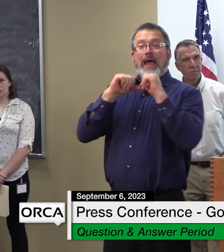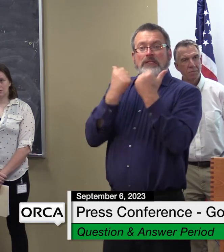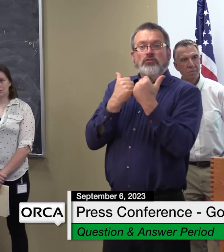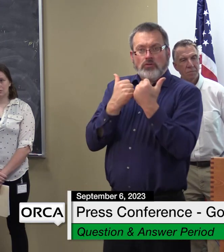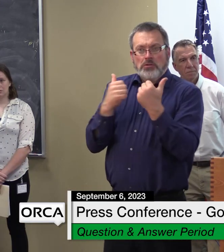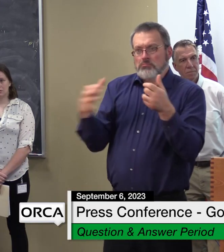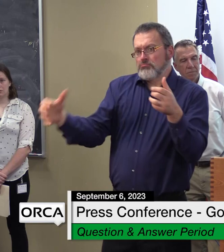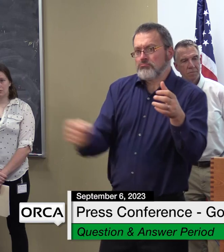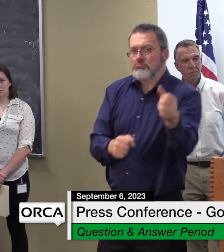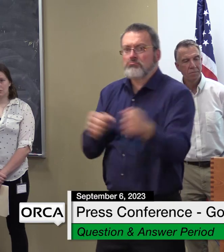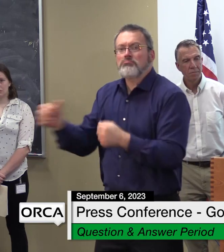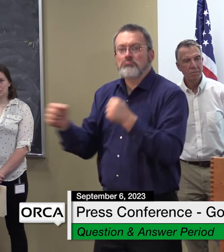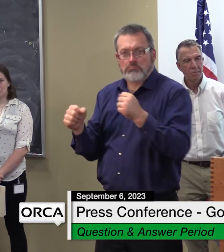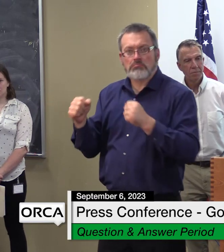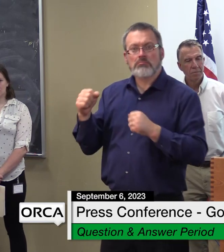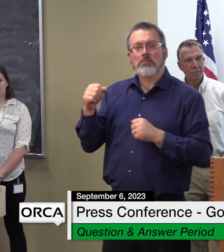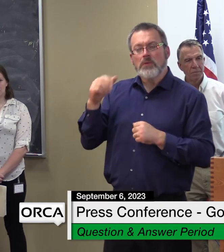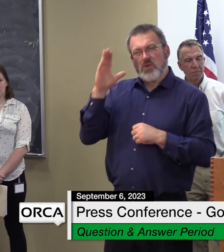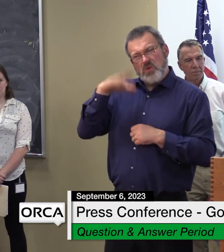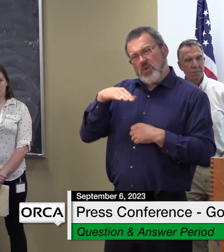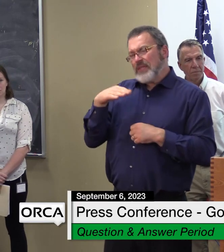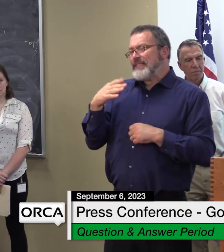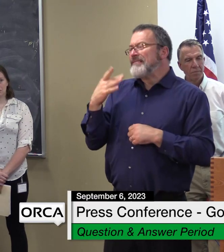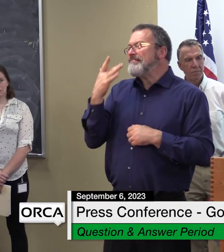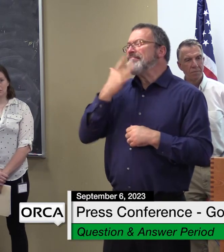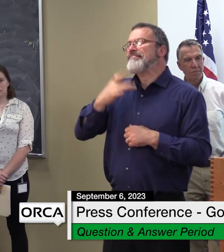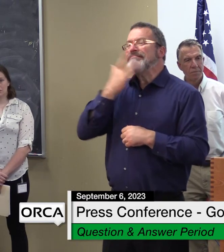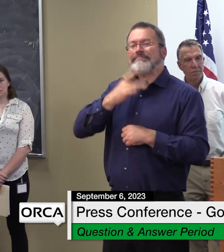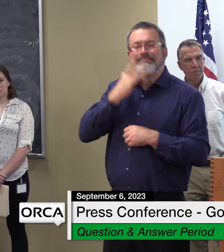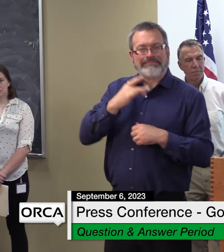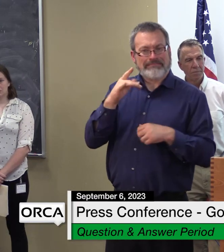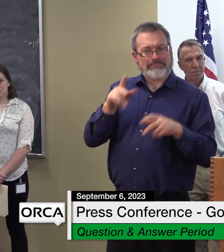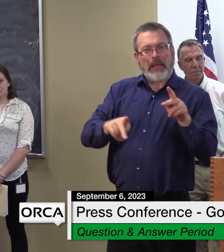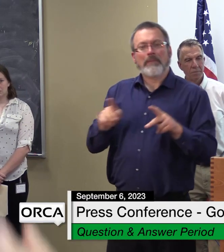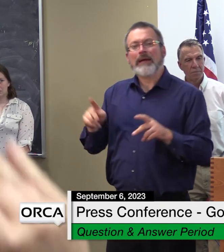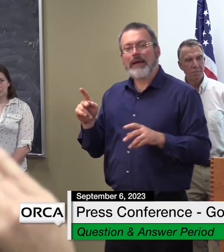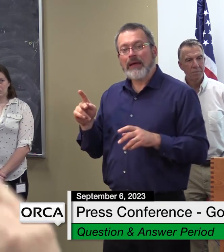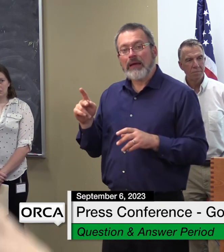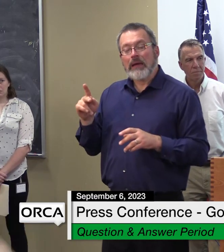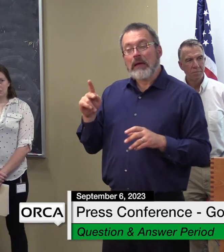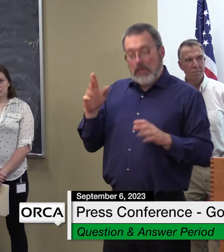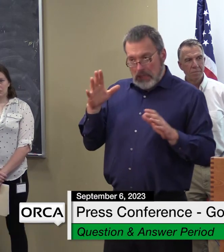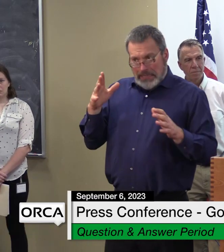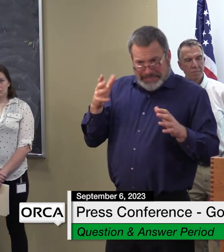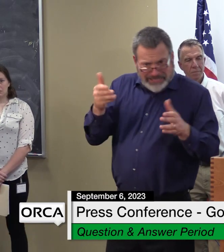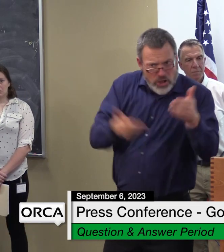vacancy rates right in the period right after COVID, and we're starting to see those tick down.